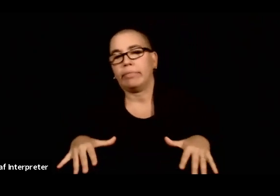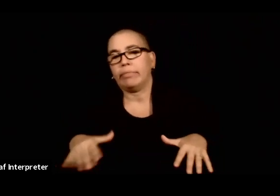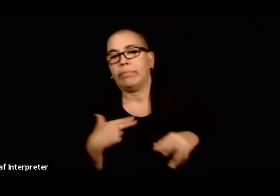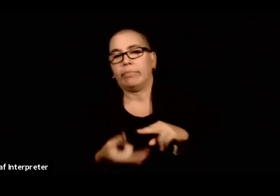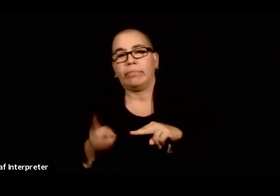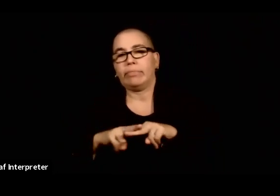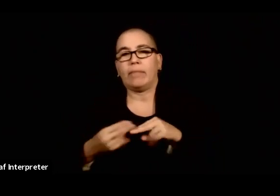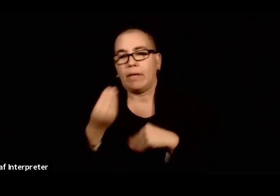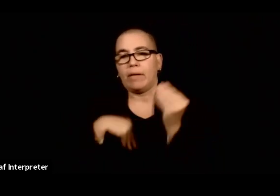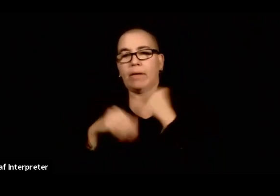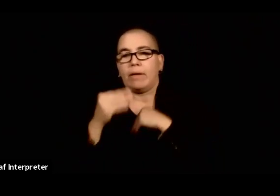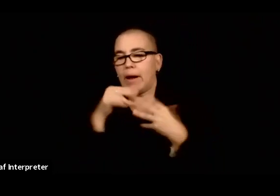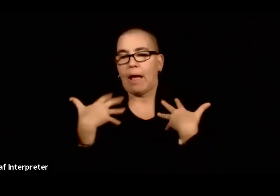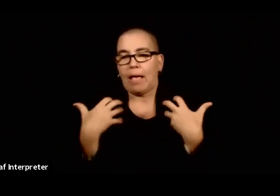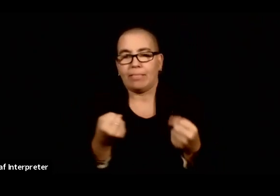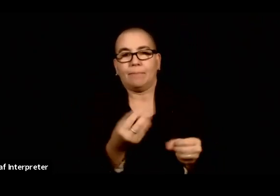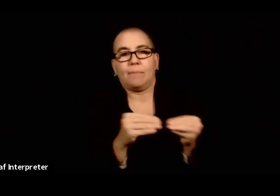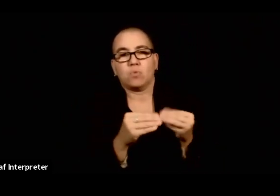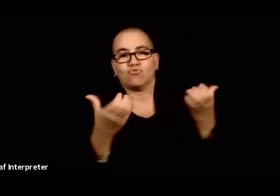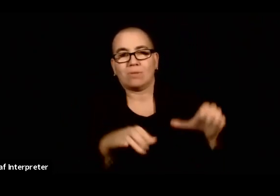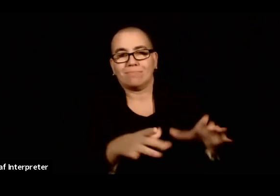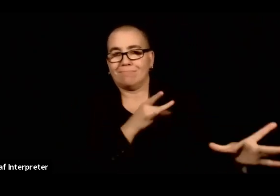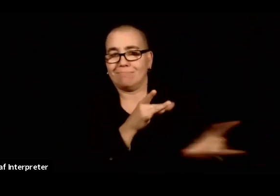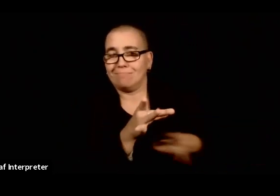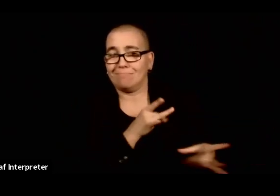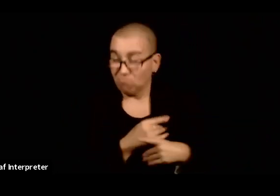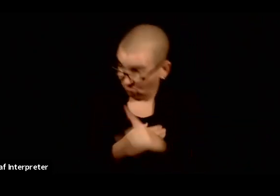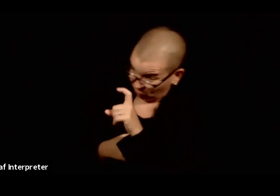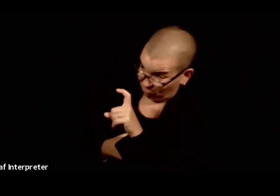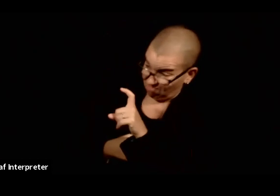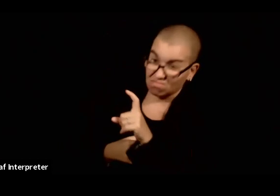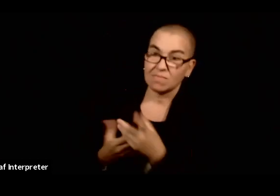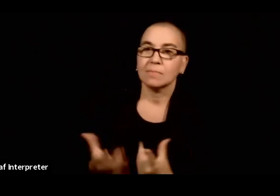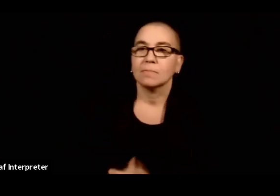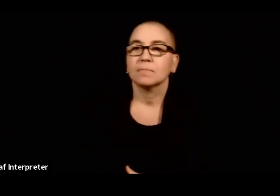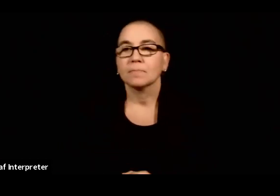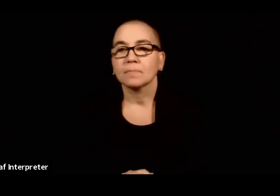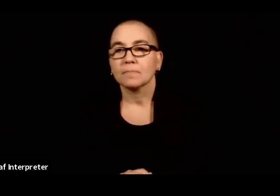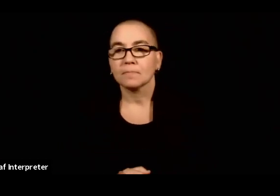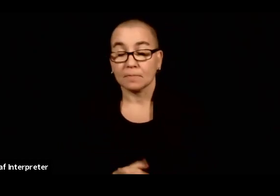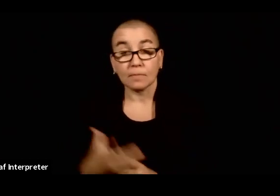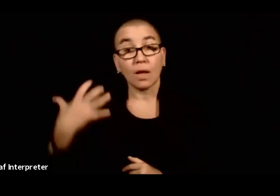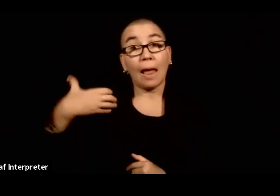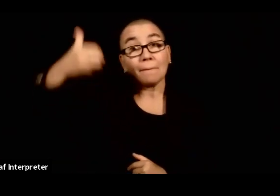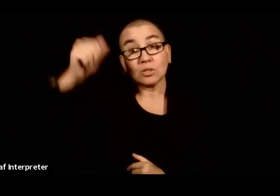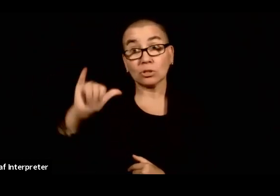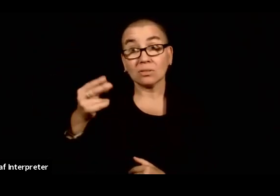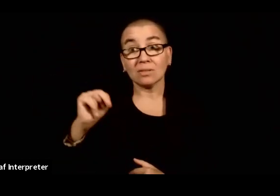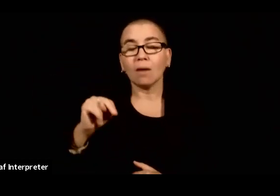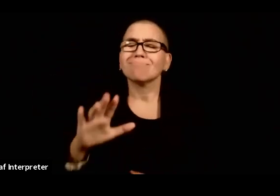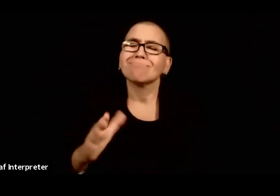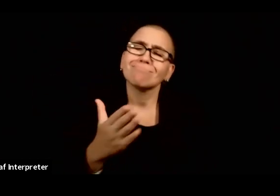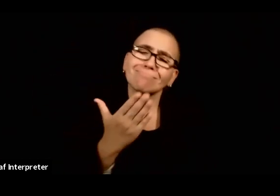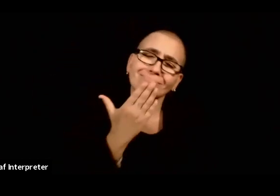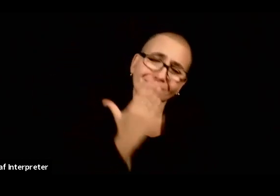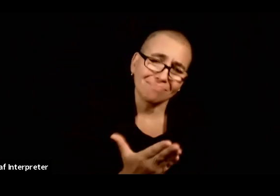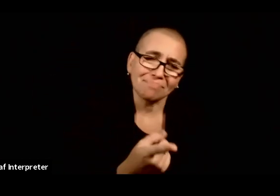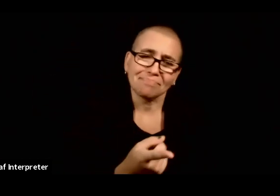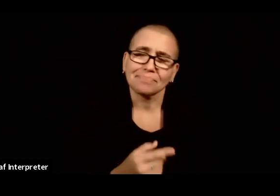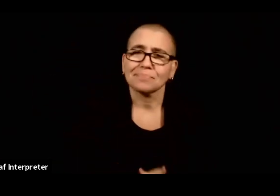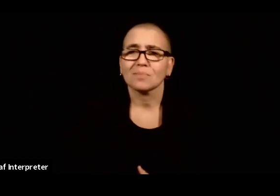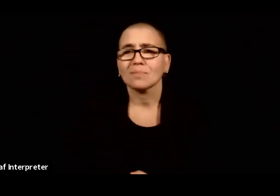public? That's a great point, Jeremy. This is Jan. Just in general, the protective benefits of exercise cut across